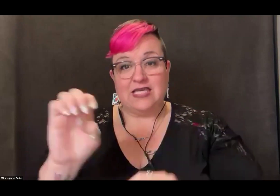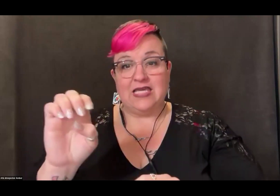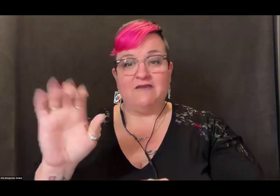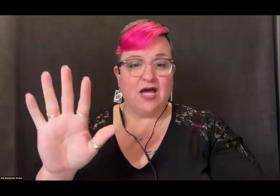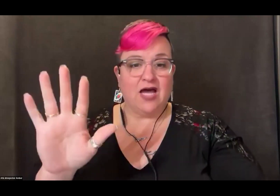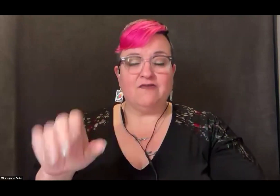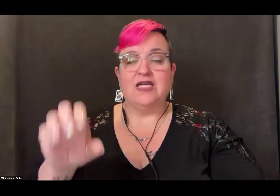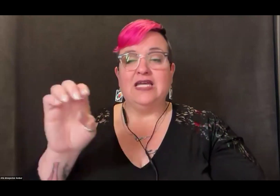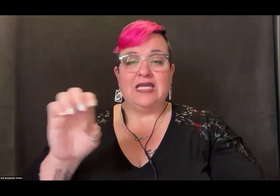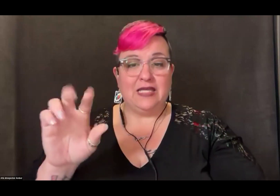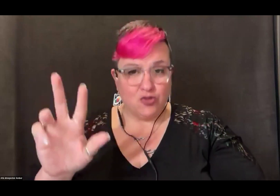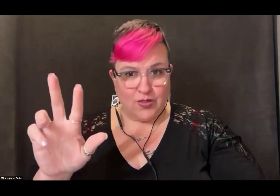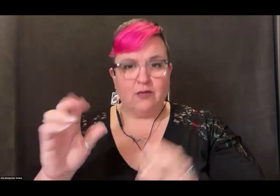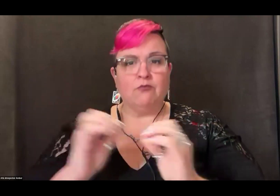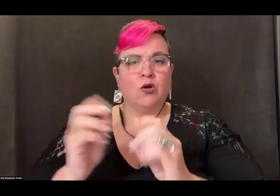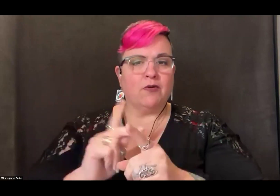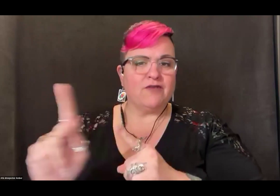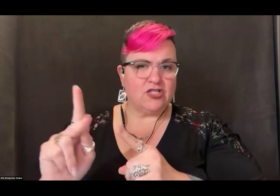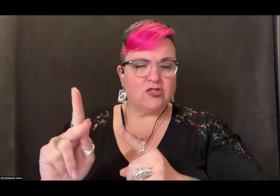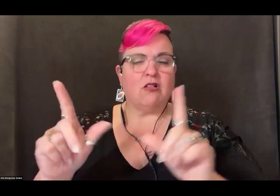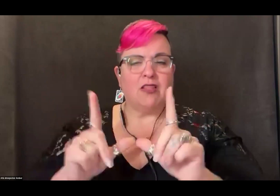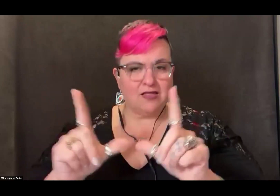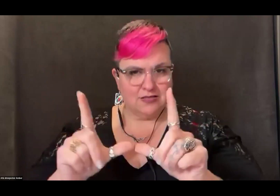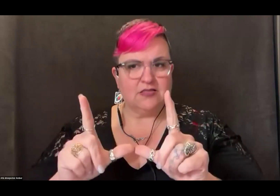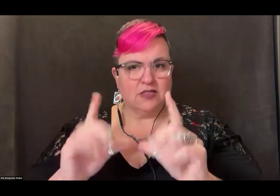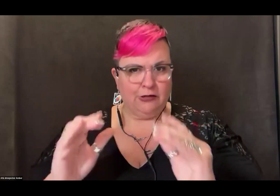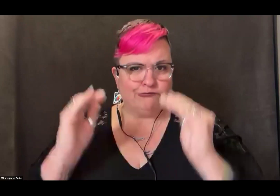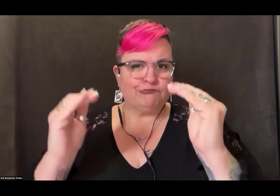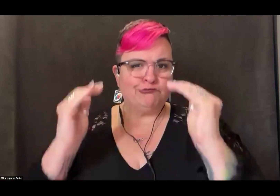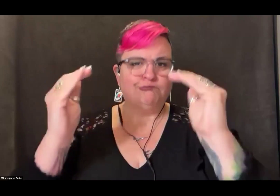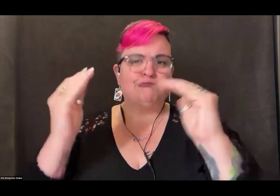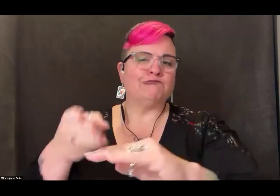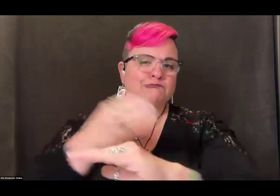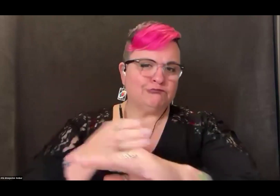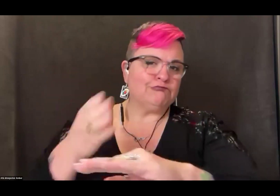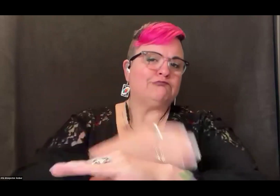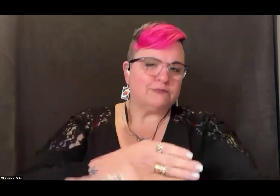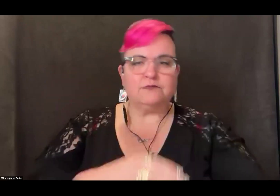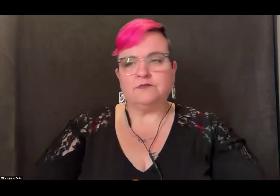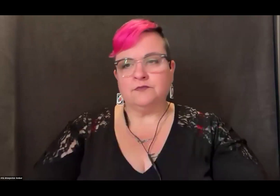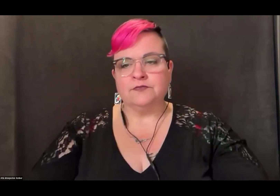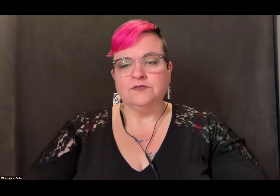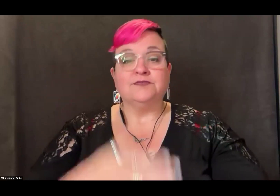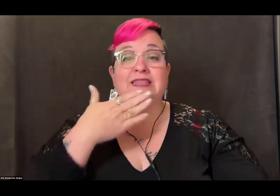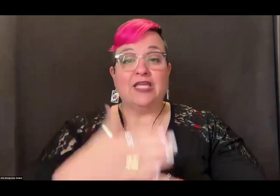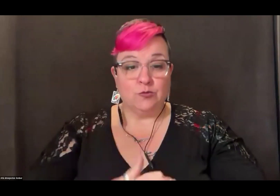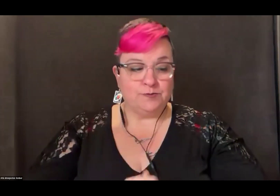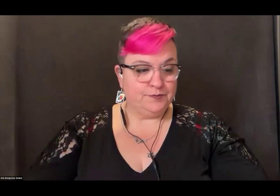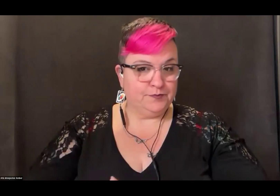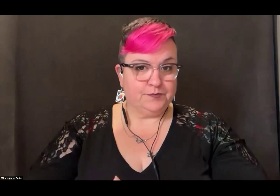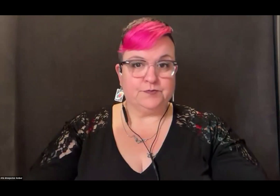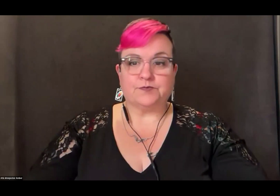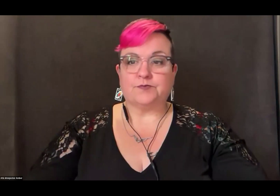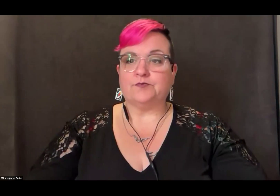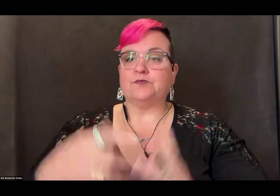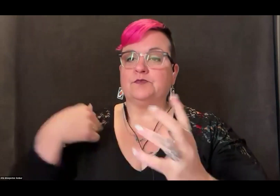E5, E3, a little bit more professional licensing, so on and so forth. Okay, thank you. So I'd like